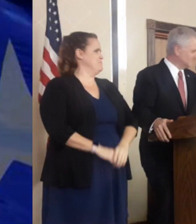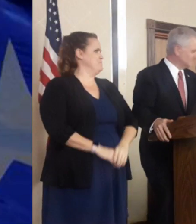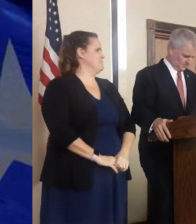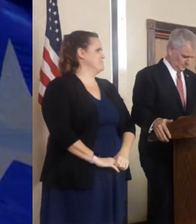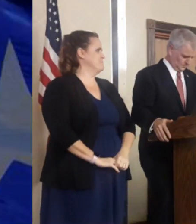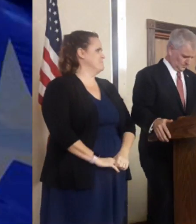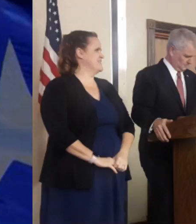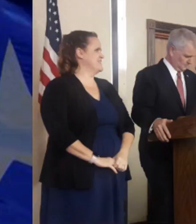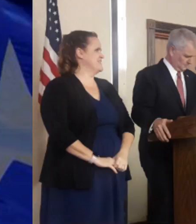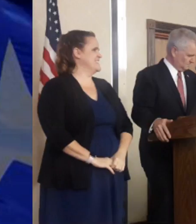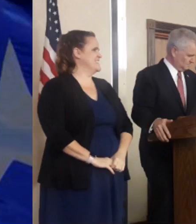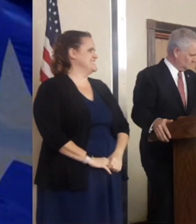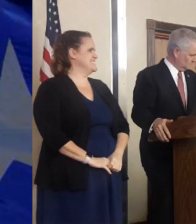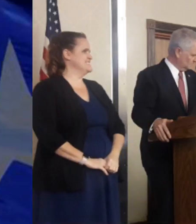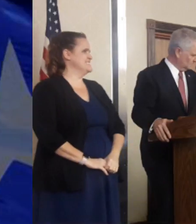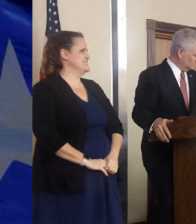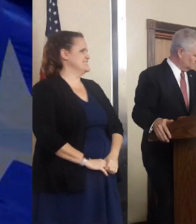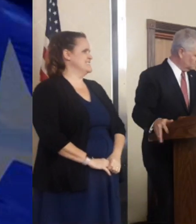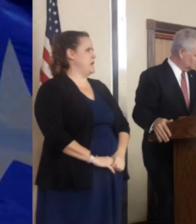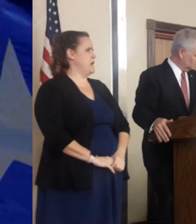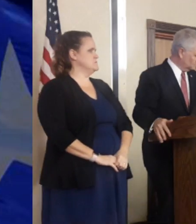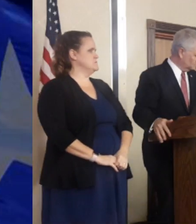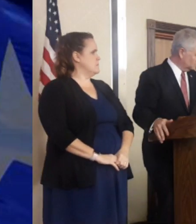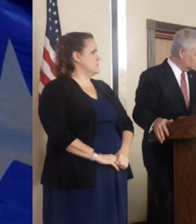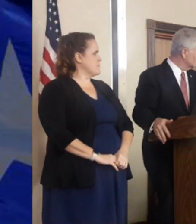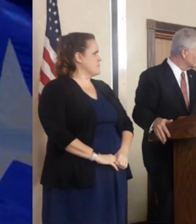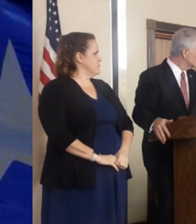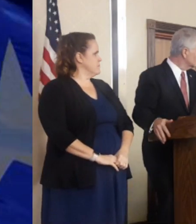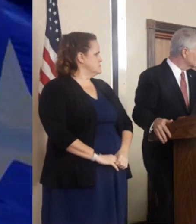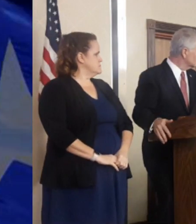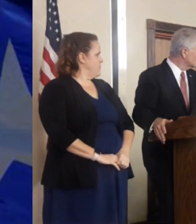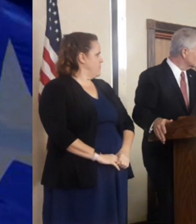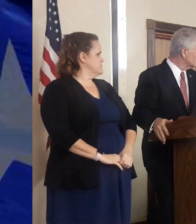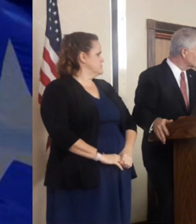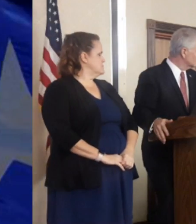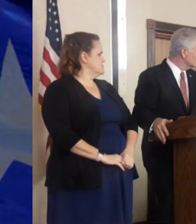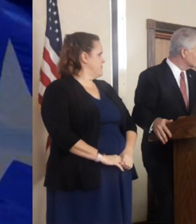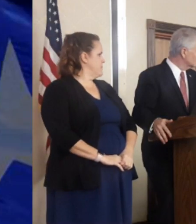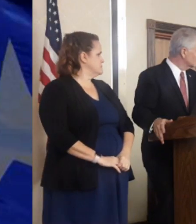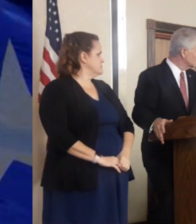In the meantime, we'll put it back on this.